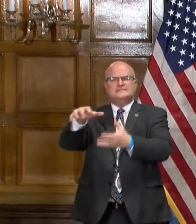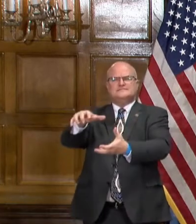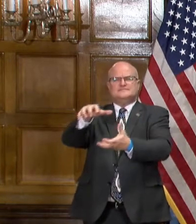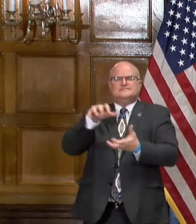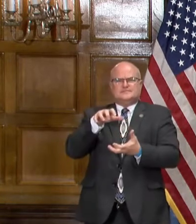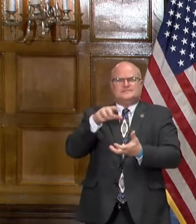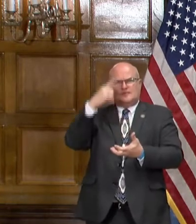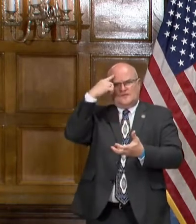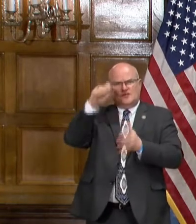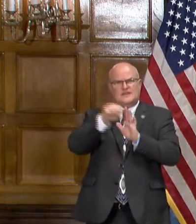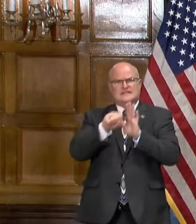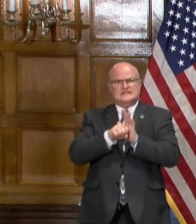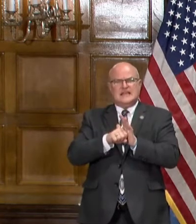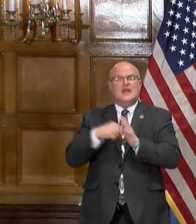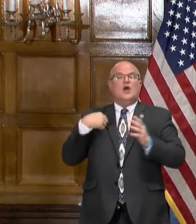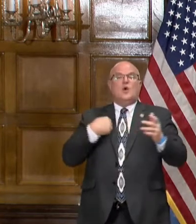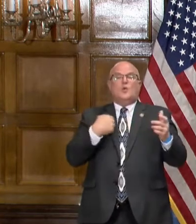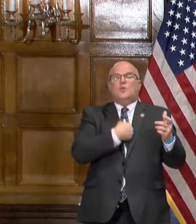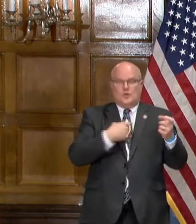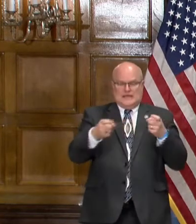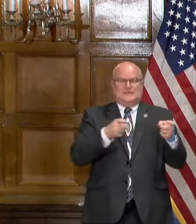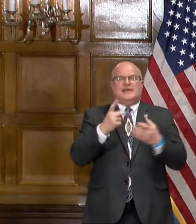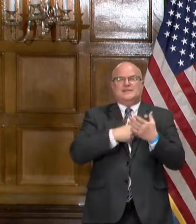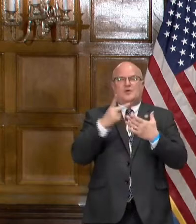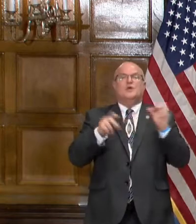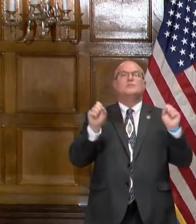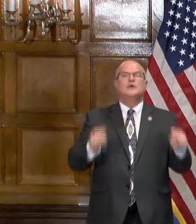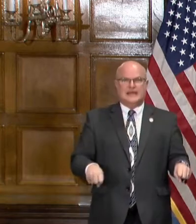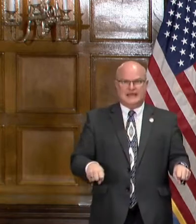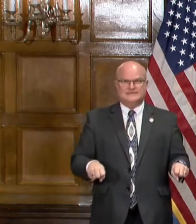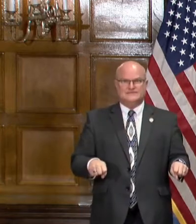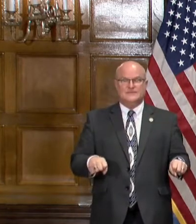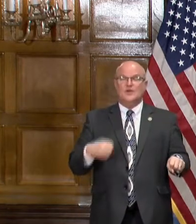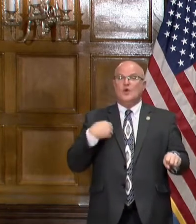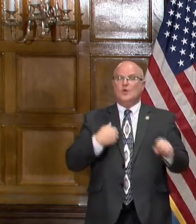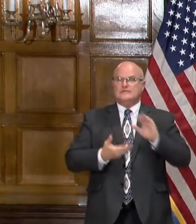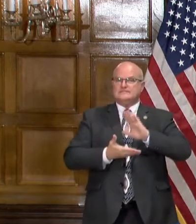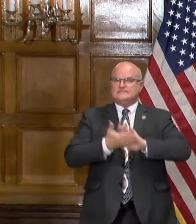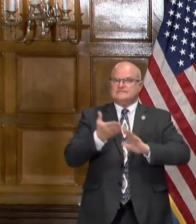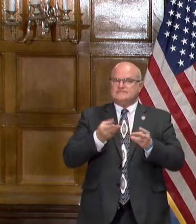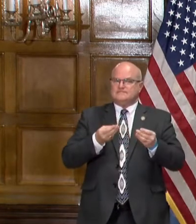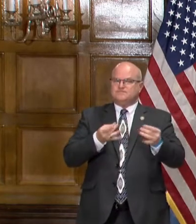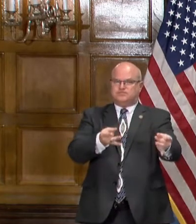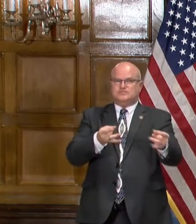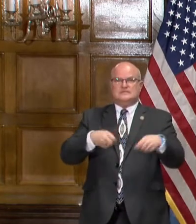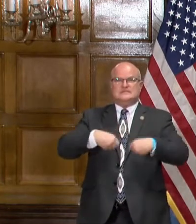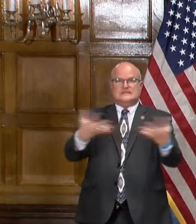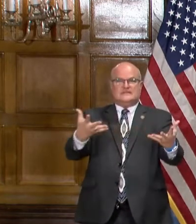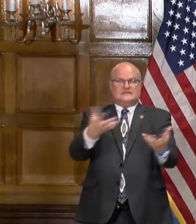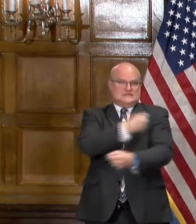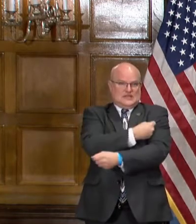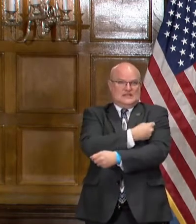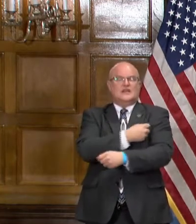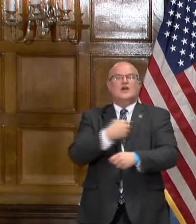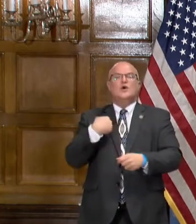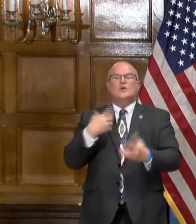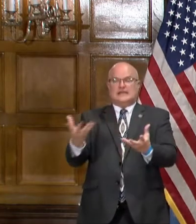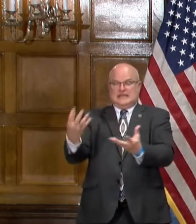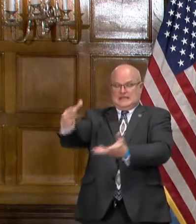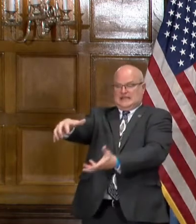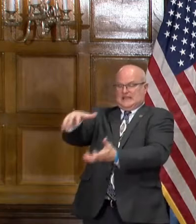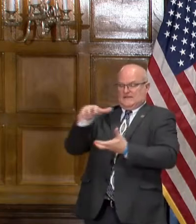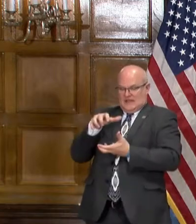to the state, and we can manage the program. We're very efficient in getting it out, and so give it to us, and we can